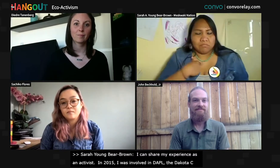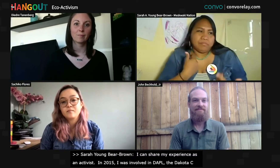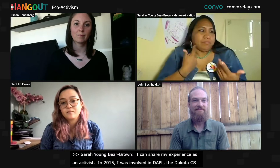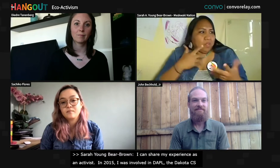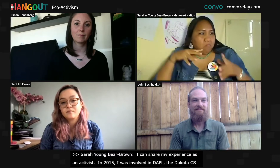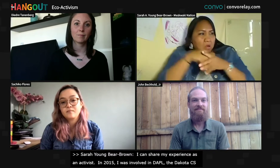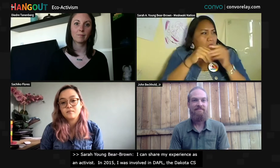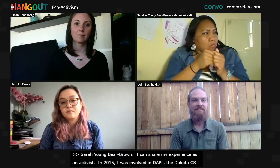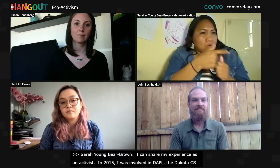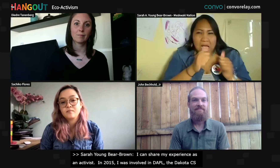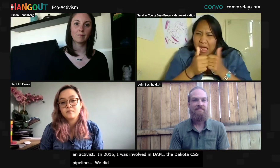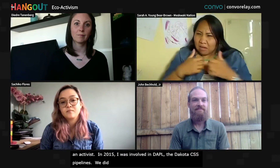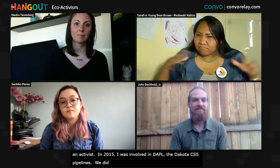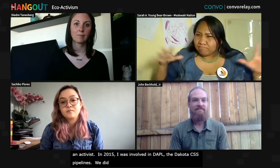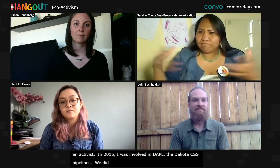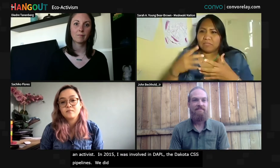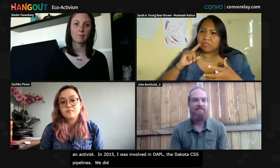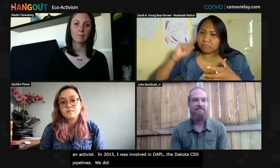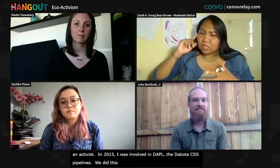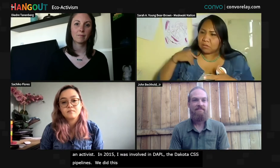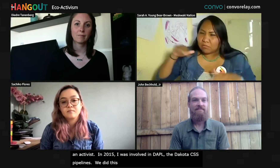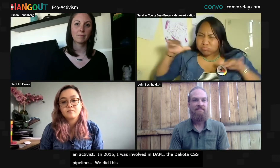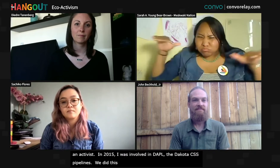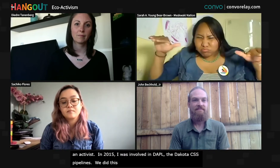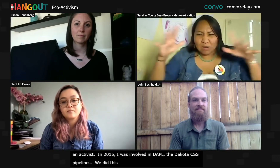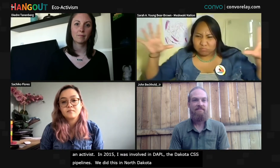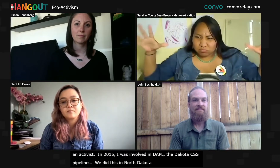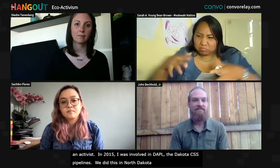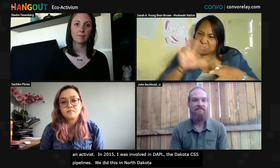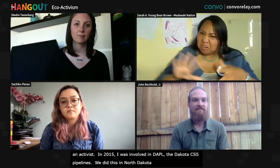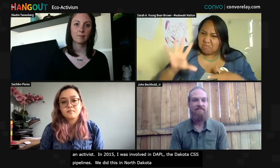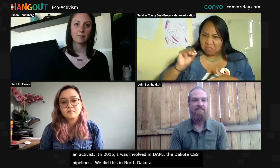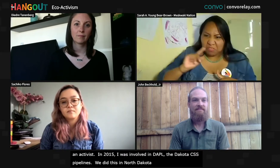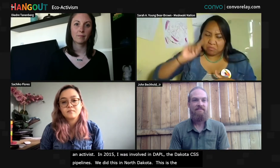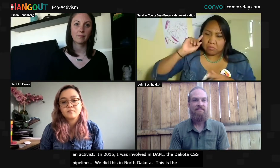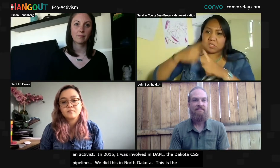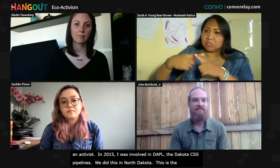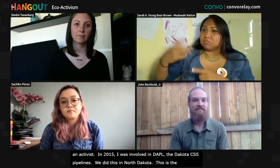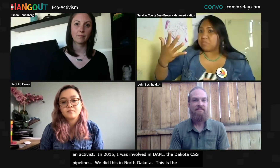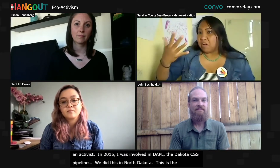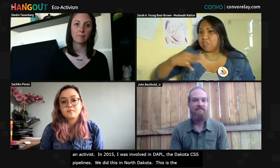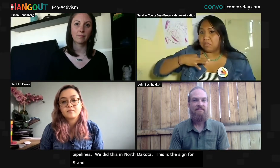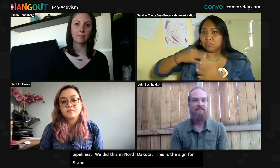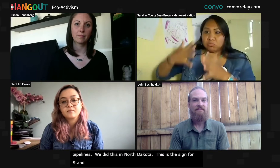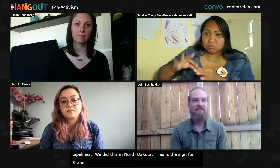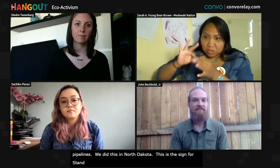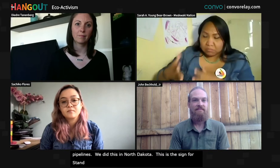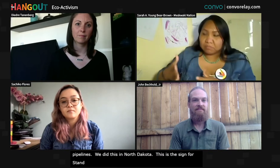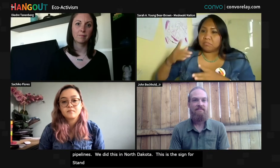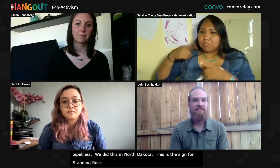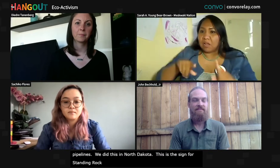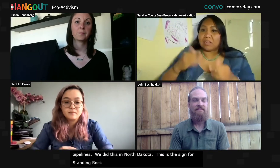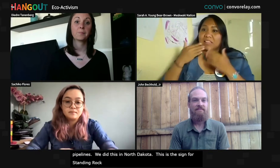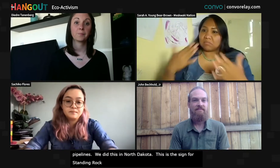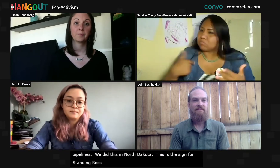Rock. And I was involved with a lot of deaf people. I got out there and there was 150 deaf people plus volunteers